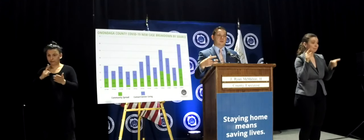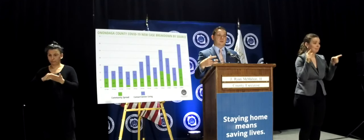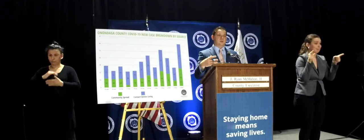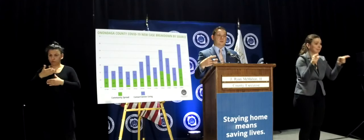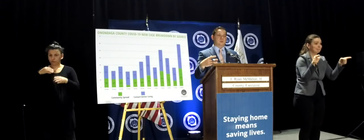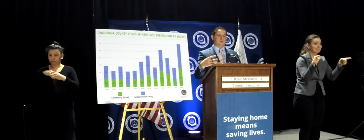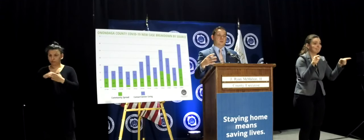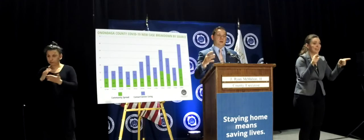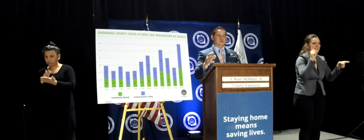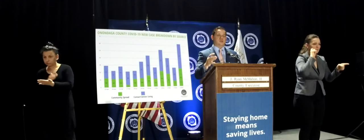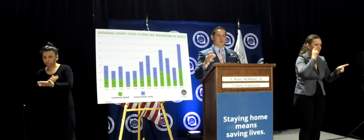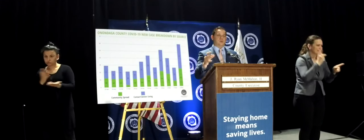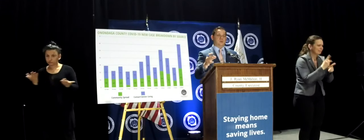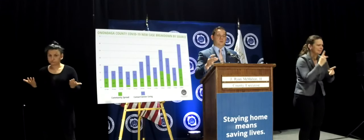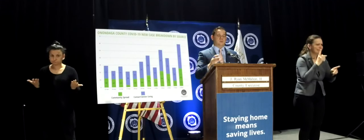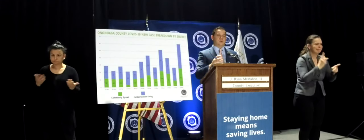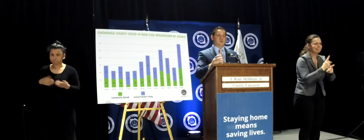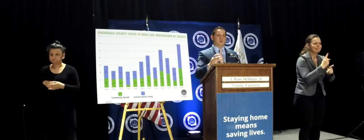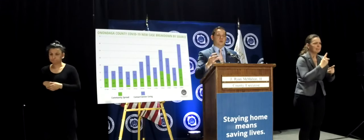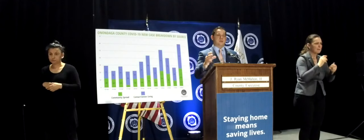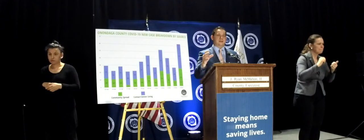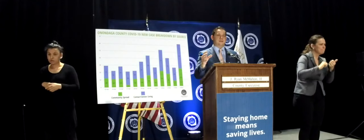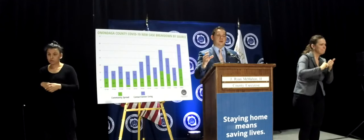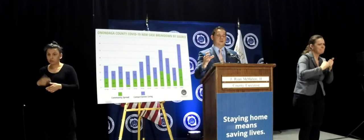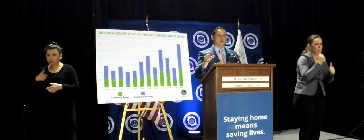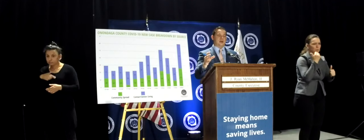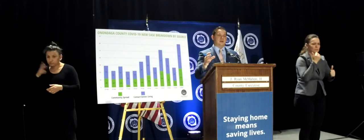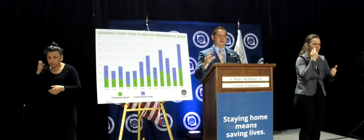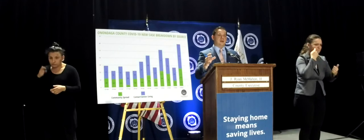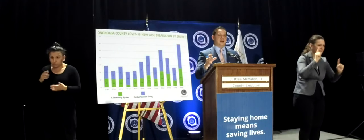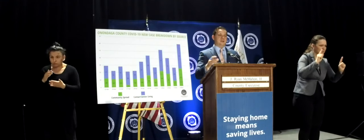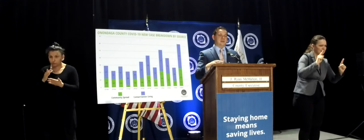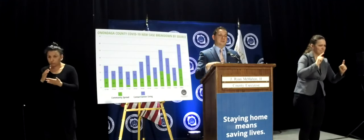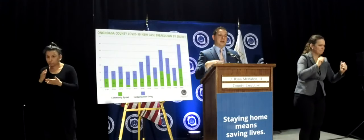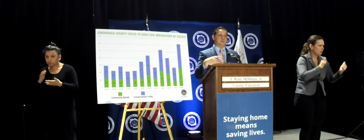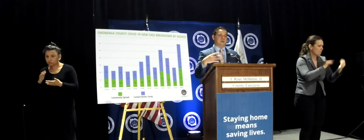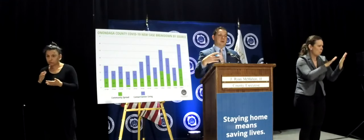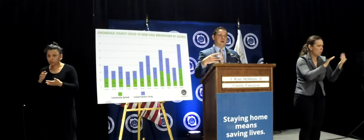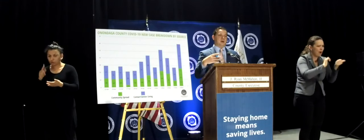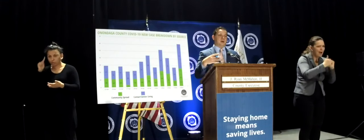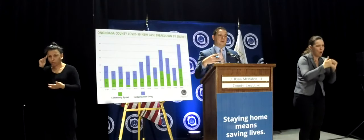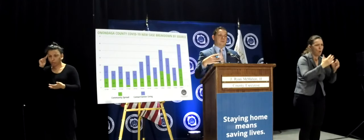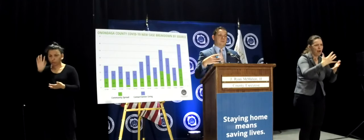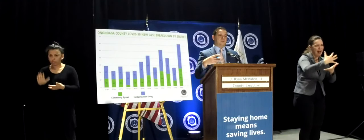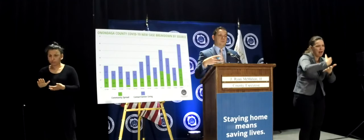the best story, the story we need to understand, and at the same time